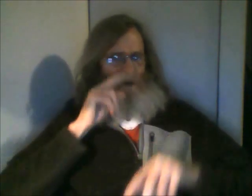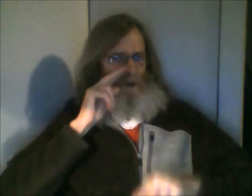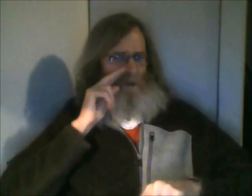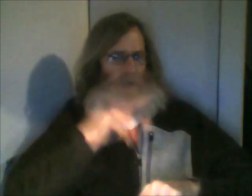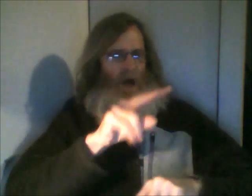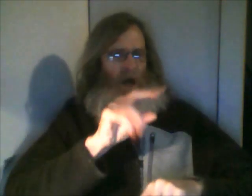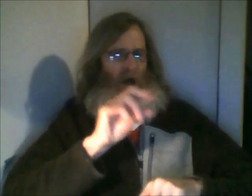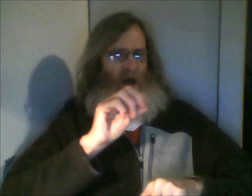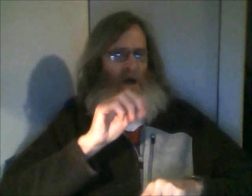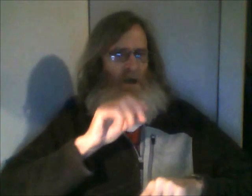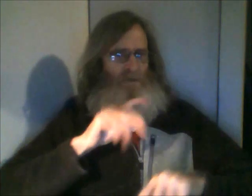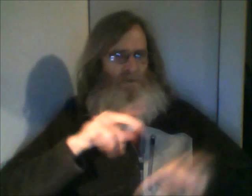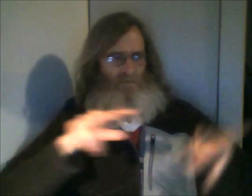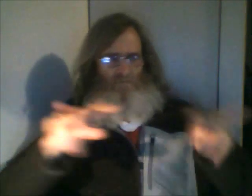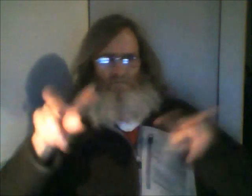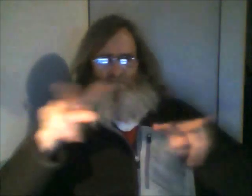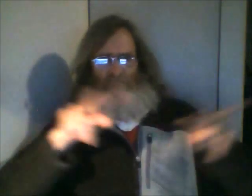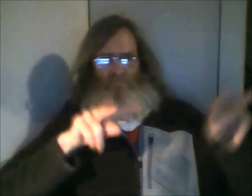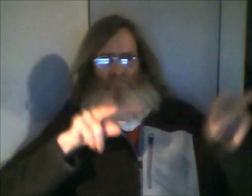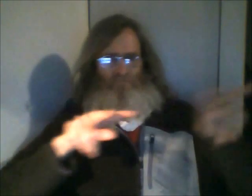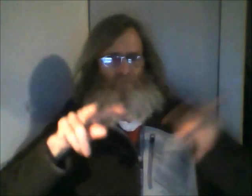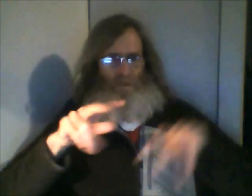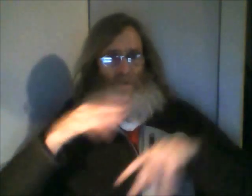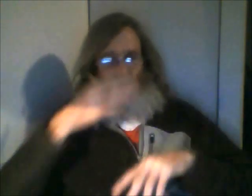Wow. Something new has arrived.